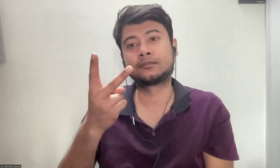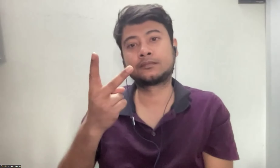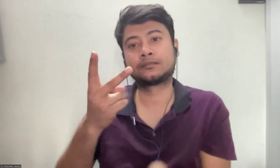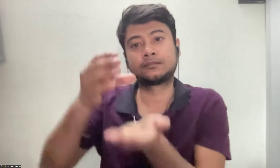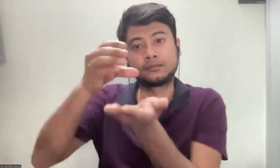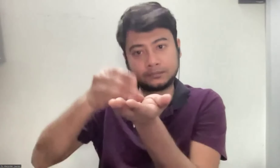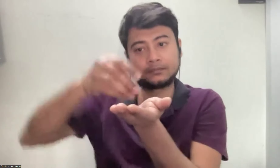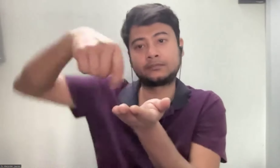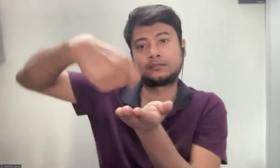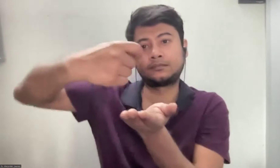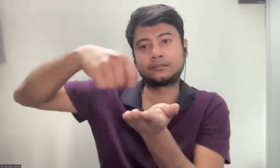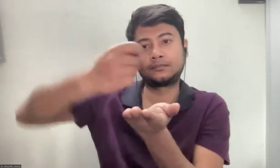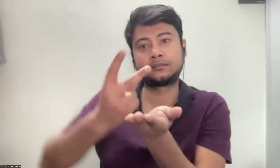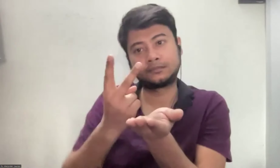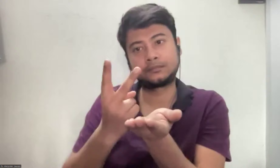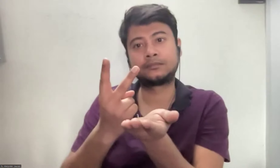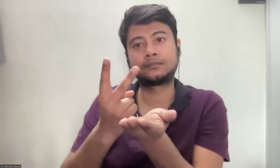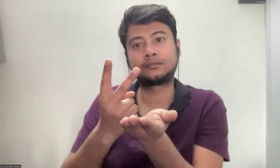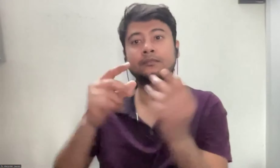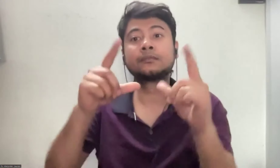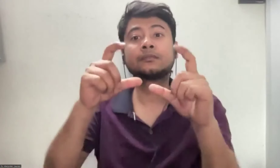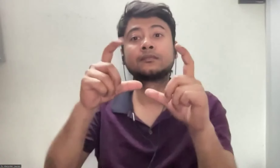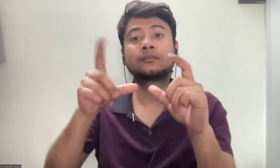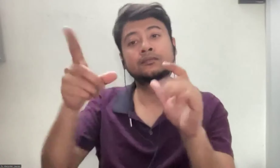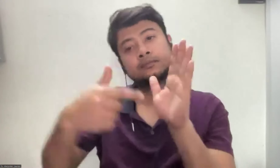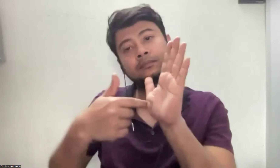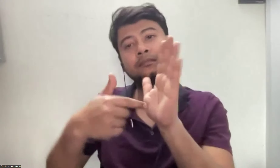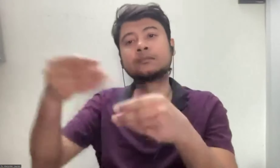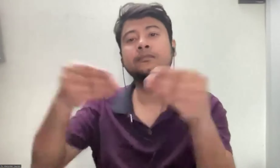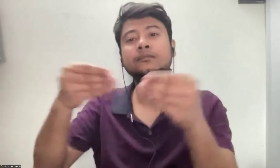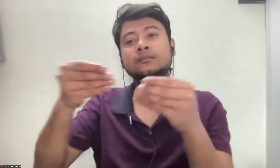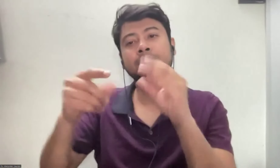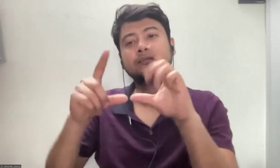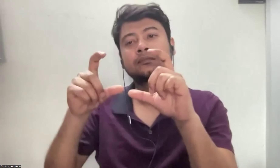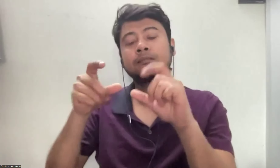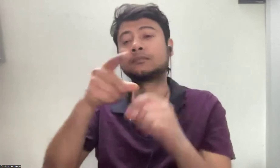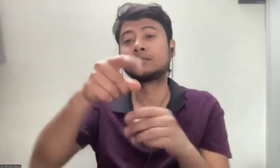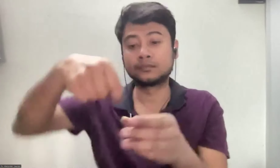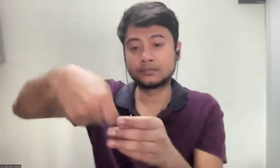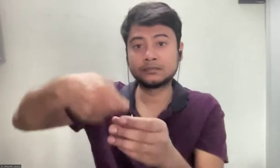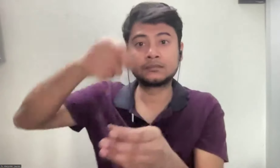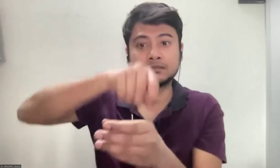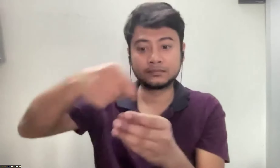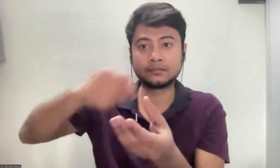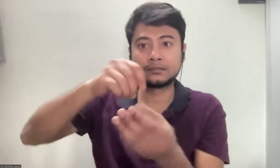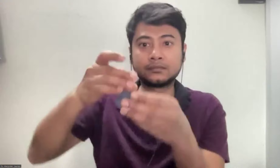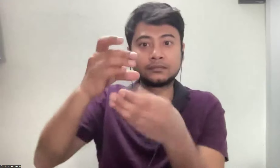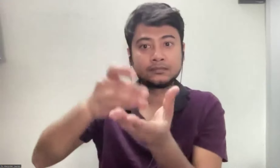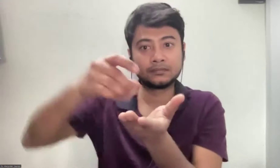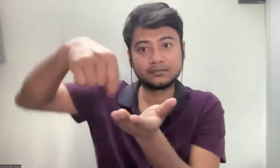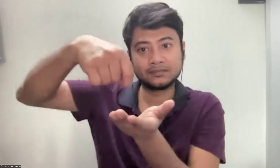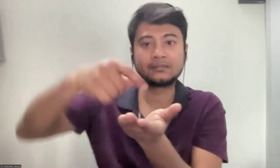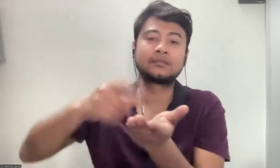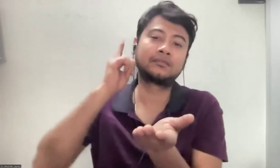You can show them the picture, and if those who don't have, they should try to. This cup is very, very important. I mean, there is no compromise on this